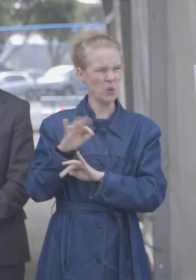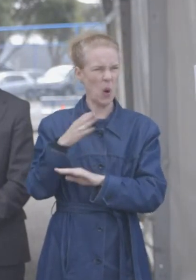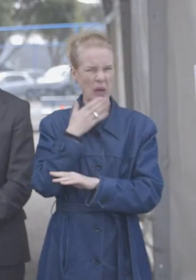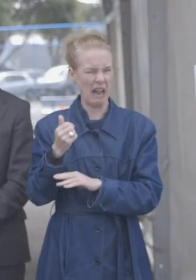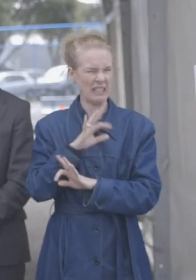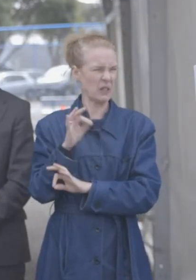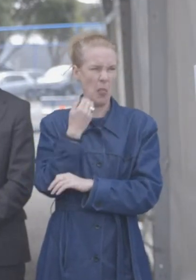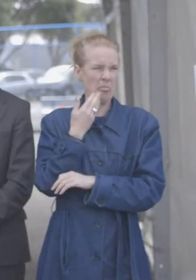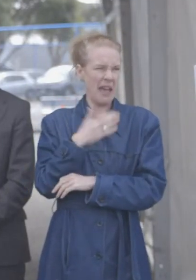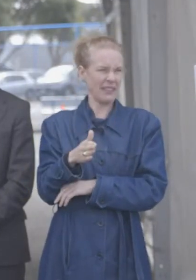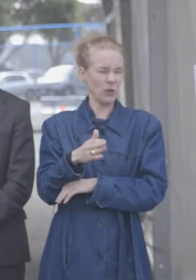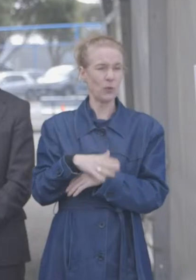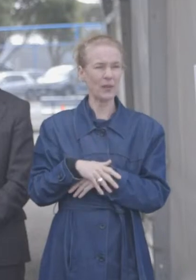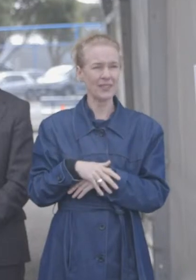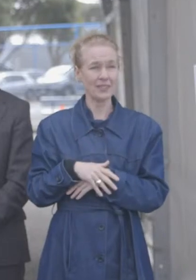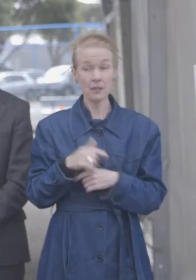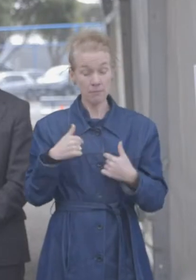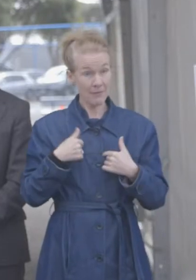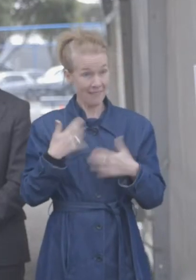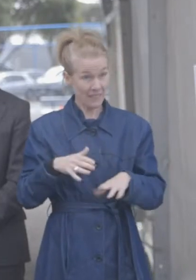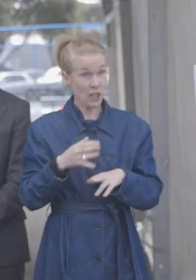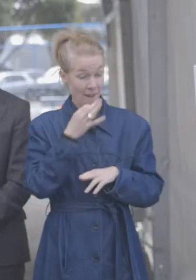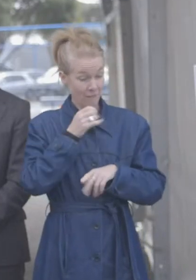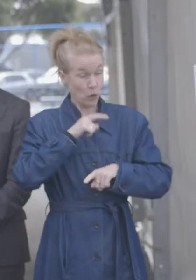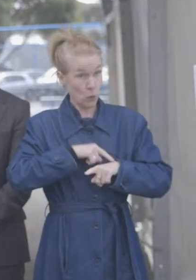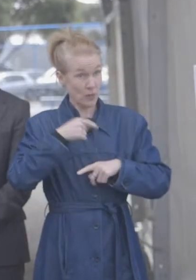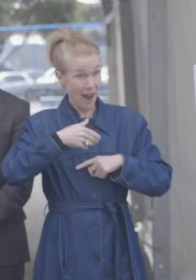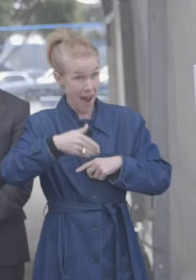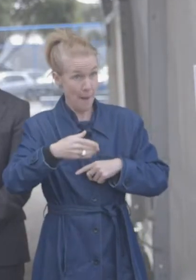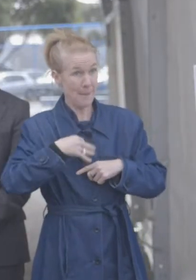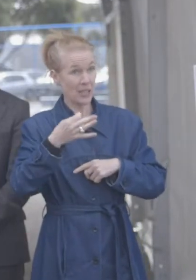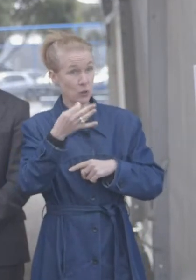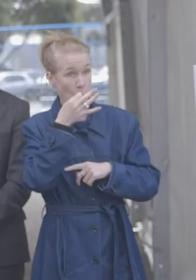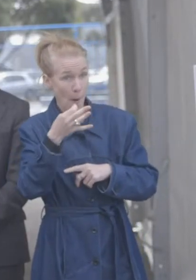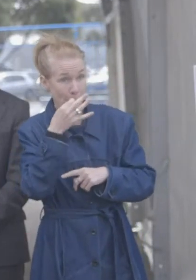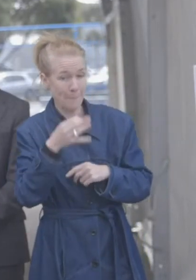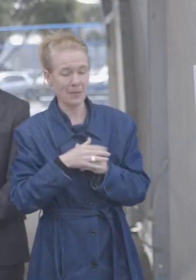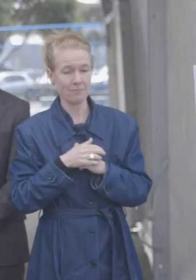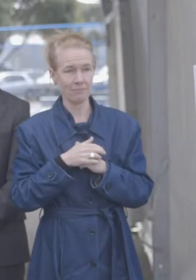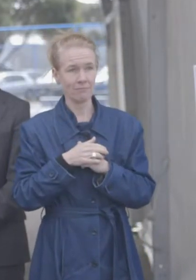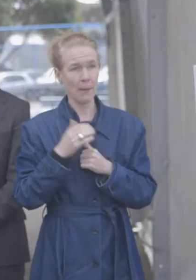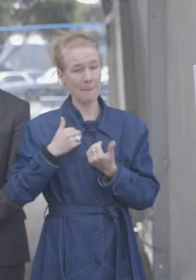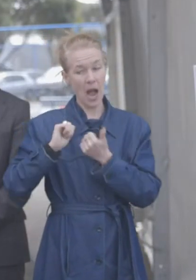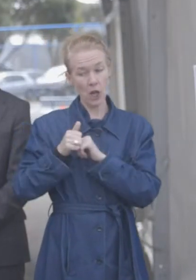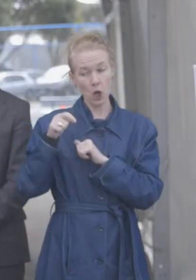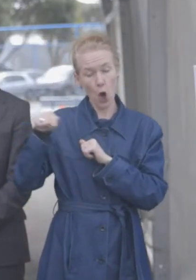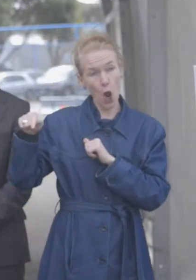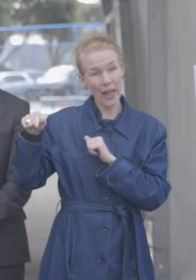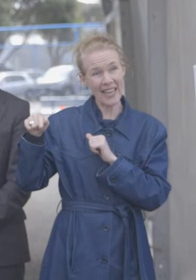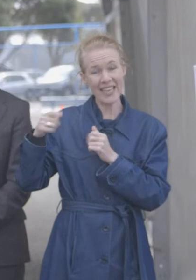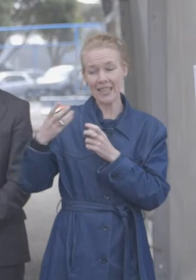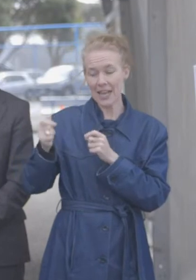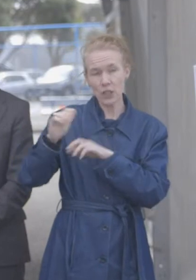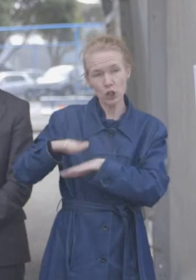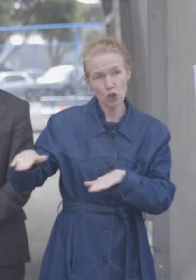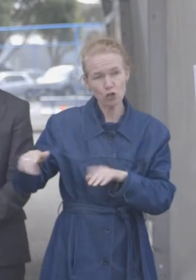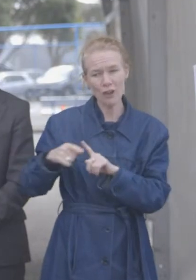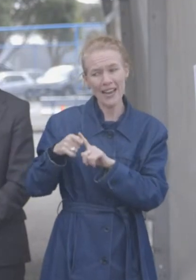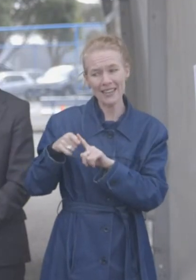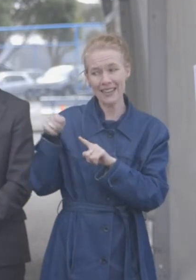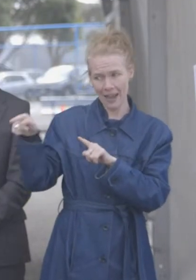being an unpleasant experience. I mean, I've had a number of swabs, and a number of my colleagues who've got smaller kids than I have had a lot of swabs as well, and I think